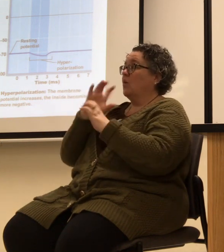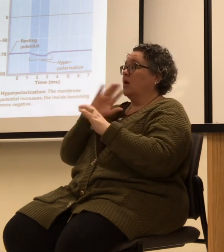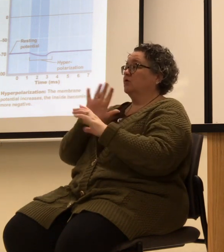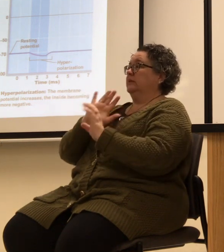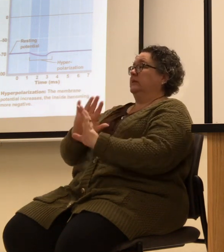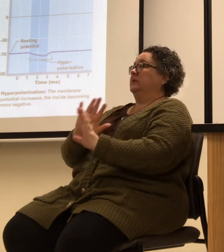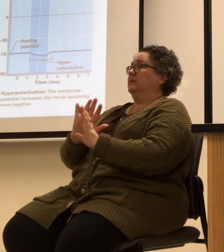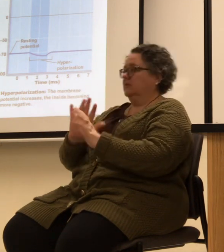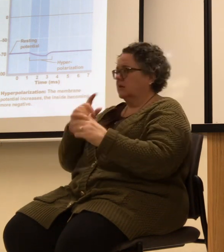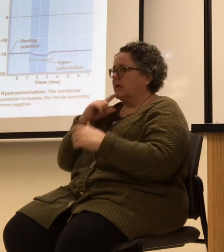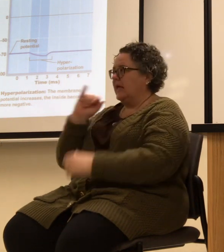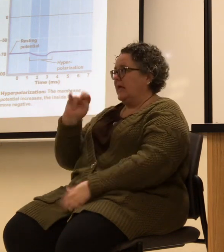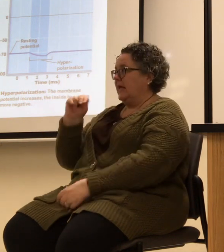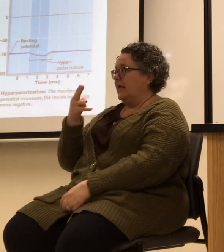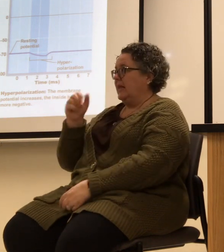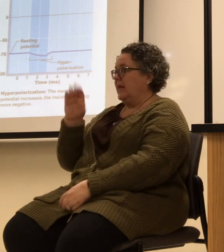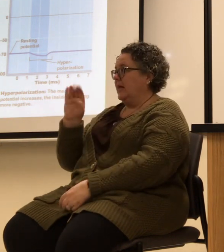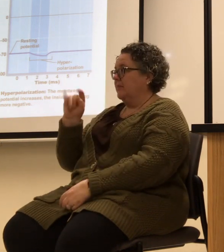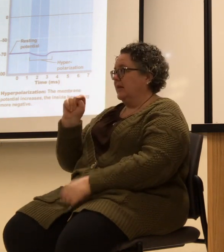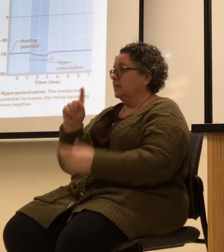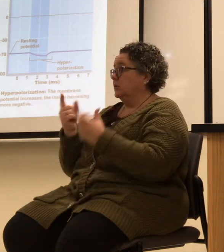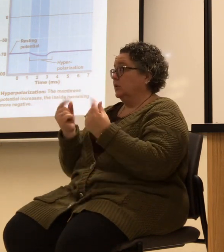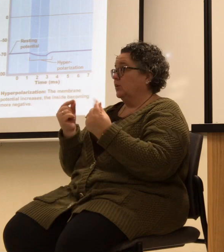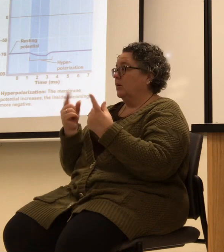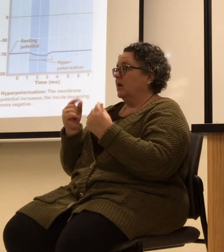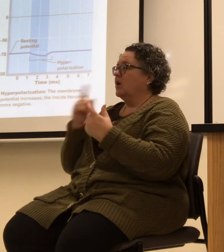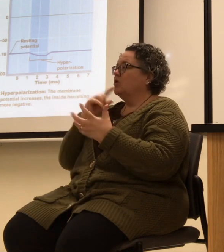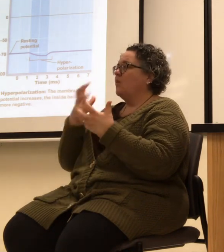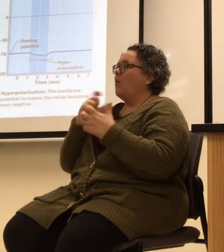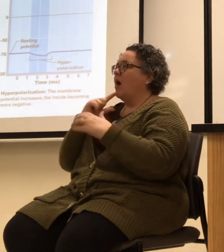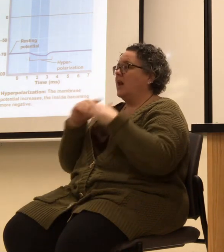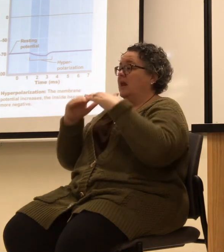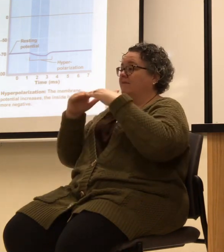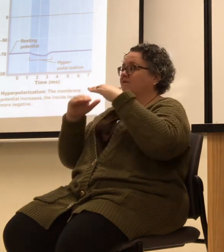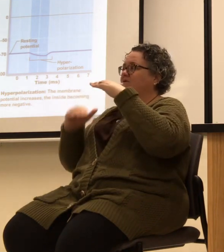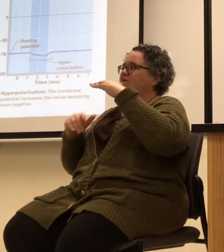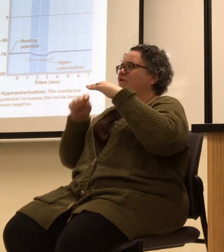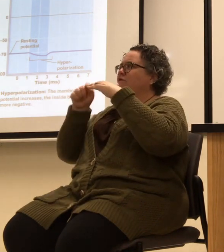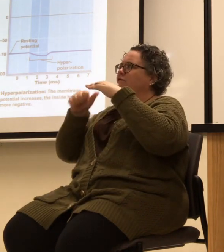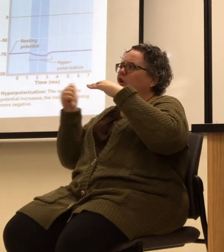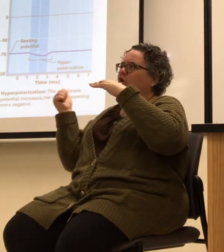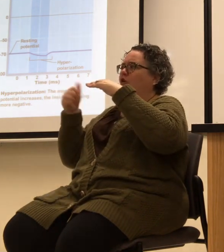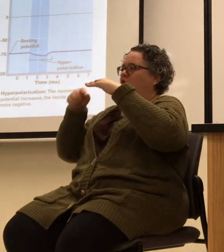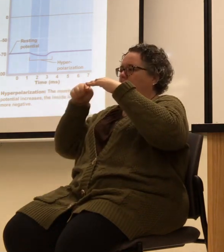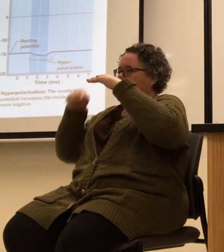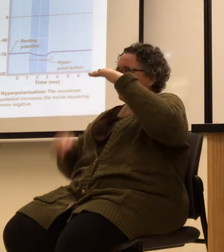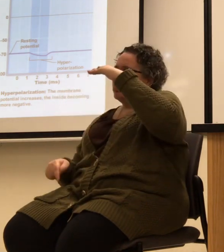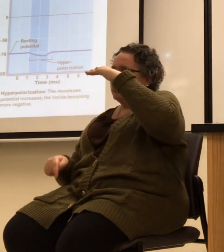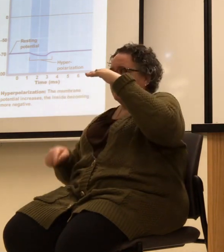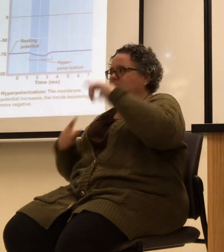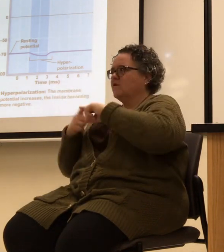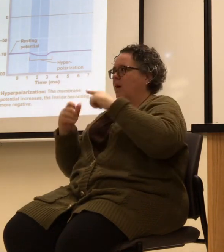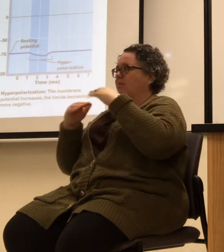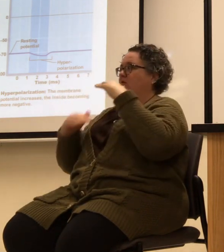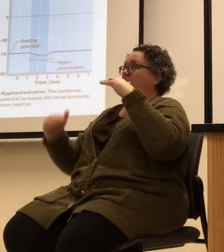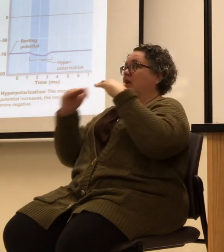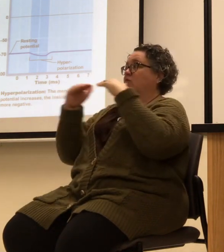this is a good way to inhibit it. Bring it further away from threshold. They call that a little hyperpolarization.